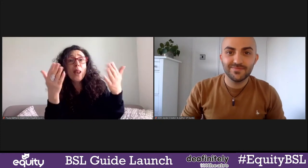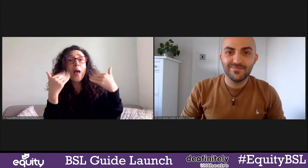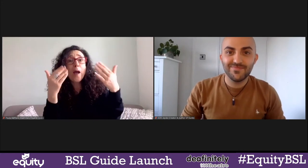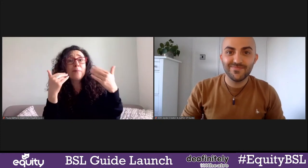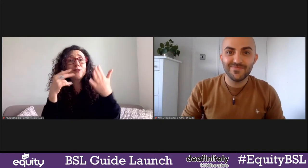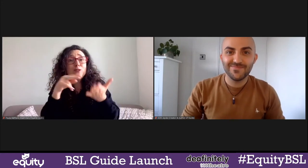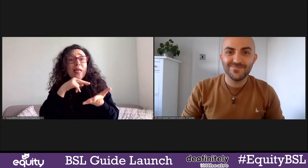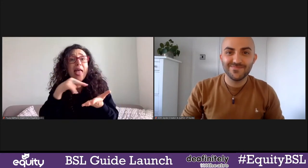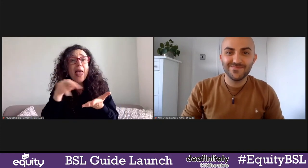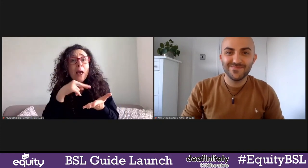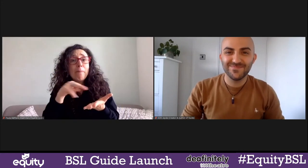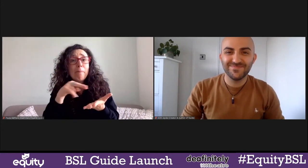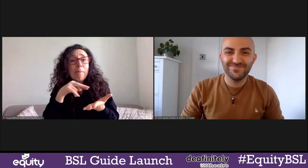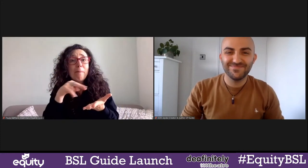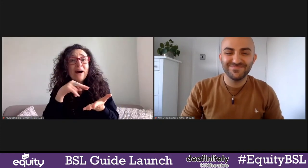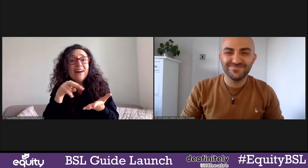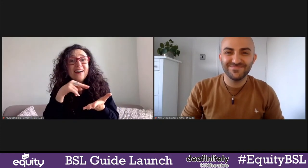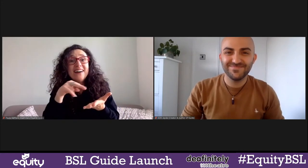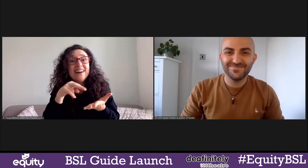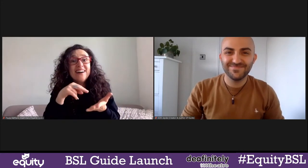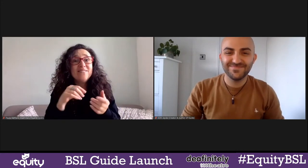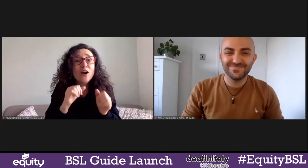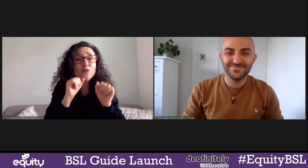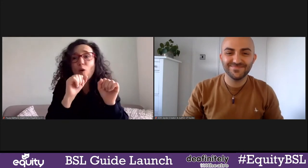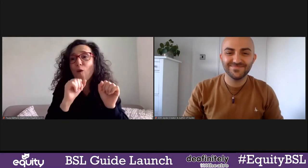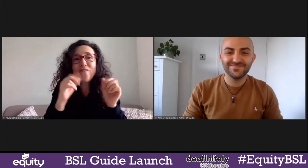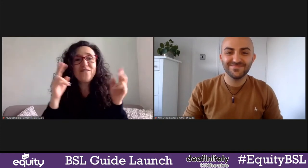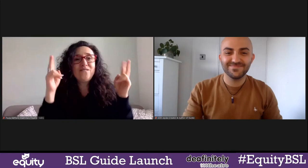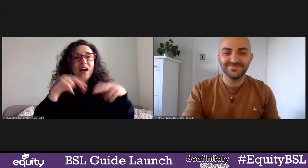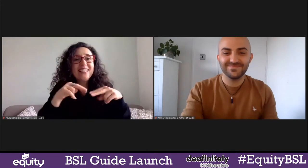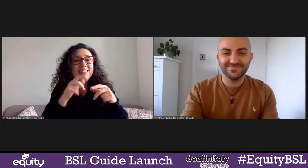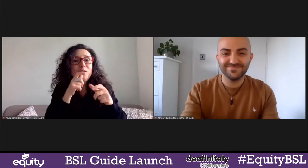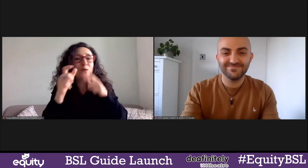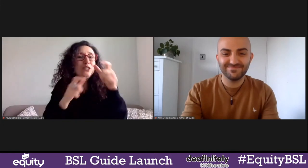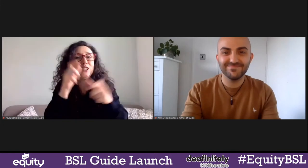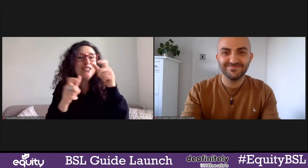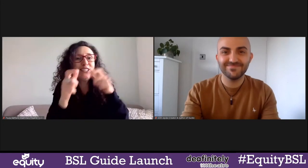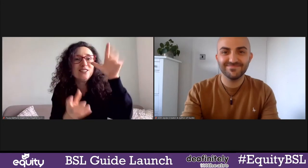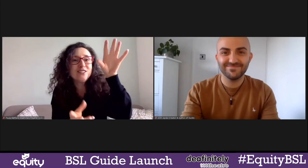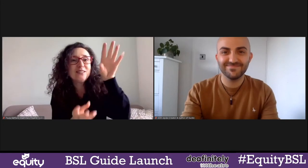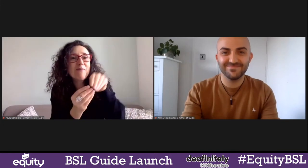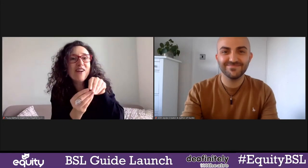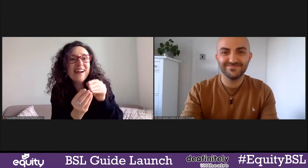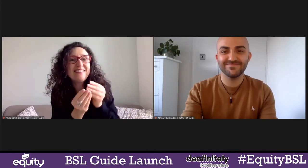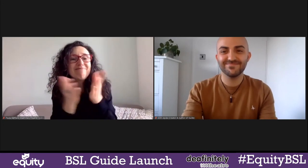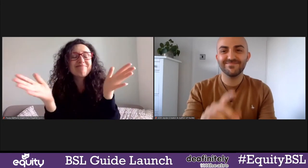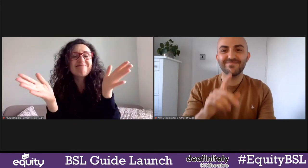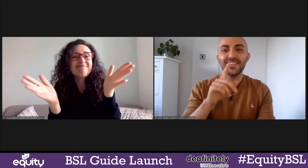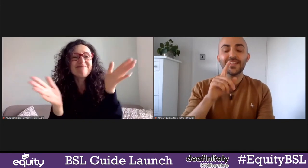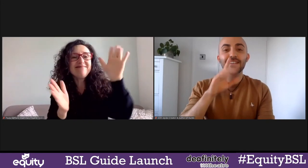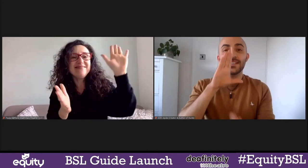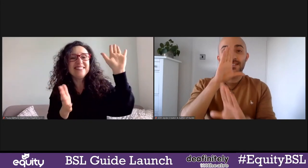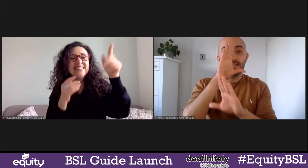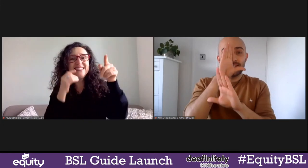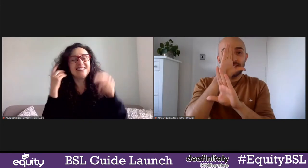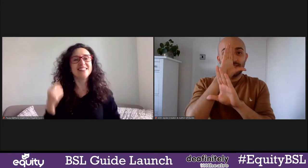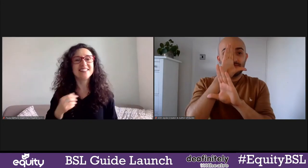them. And oh, welcome back to Alim Jayda for your final words to sum up.